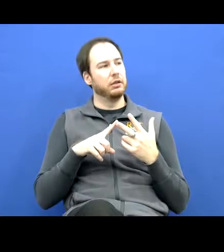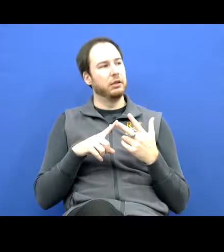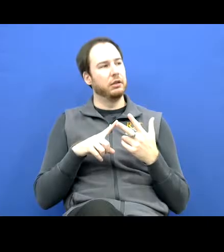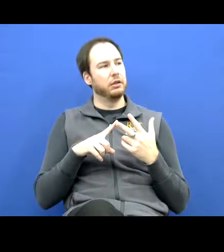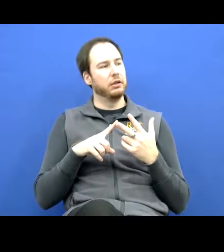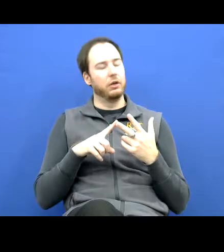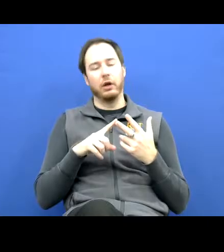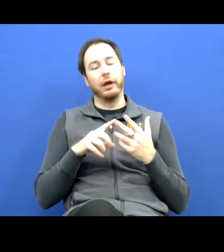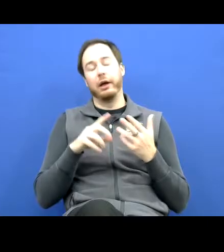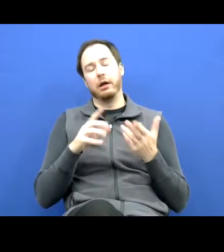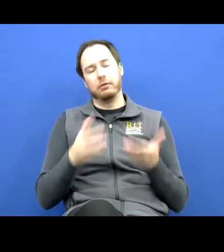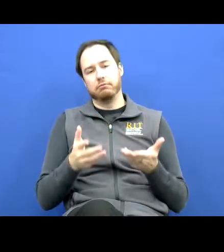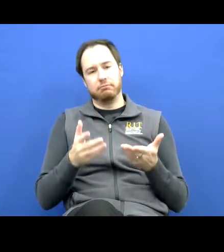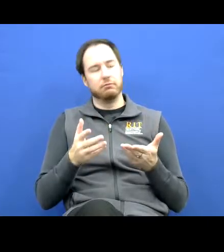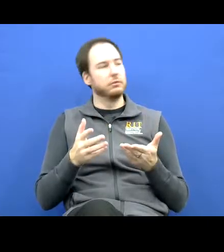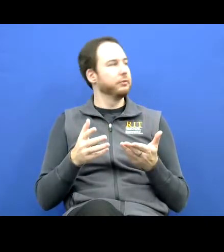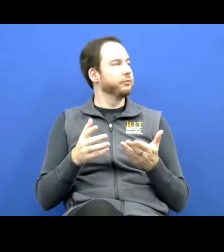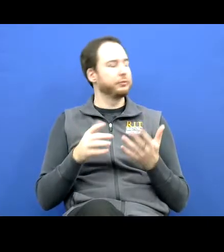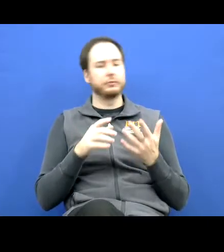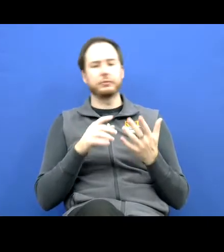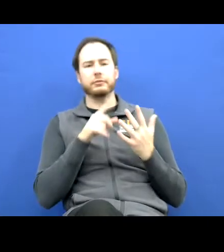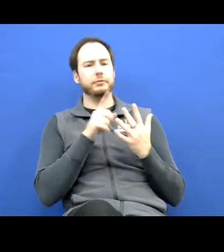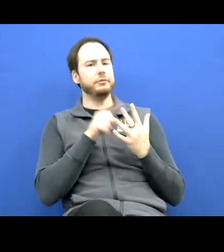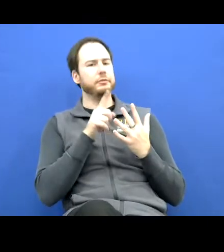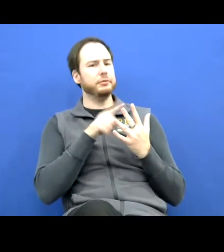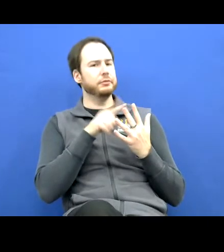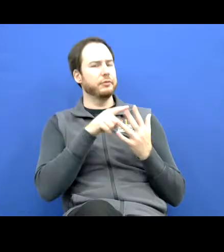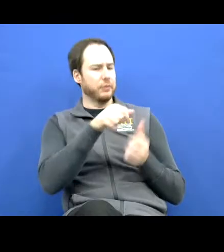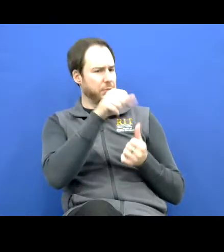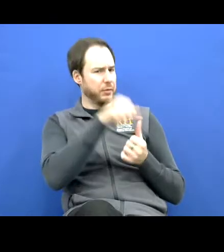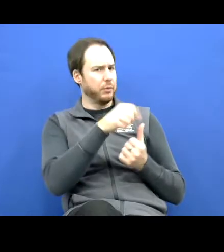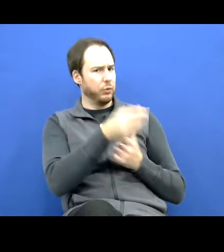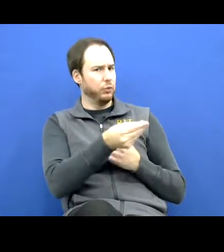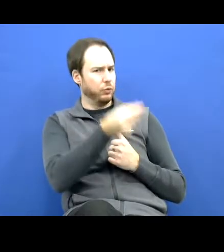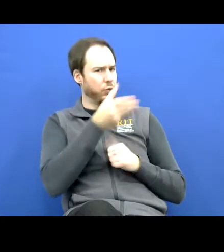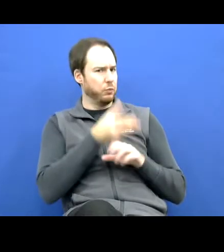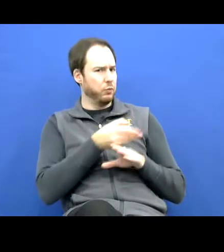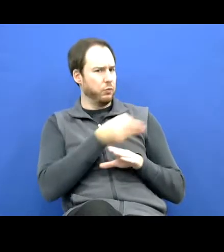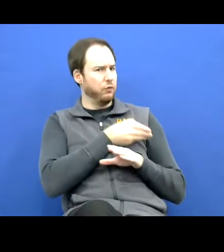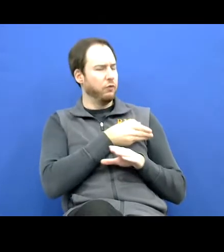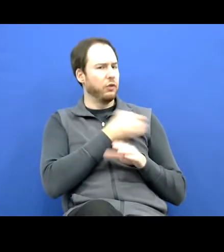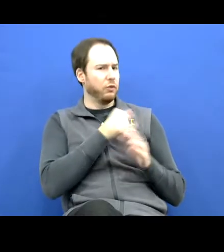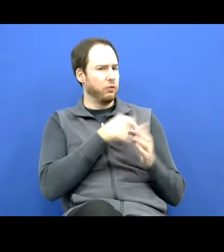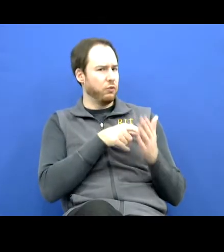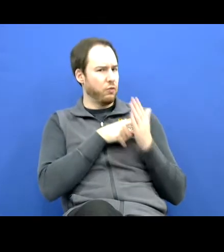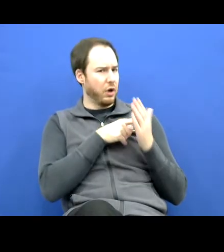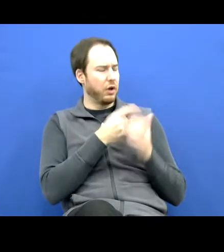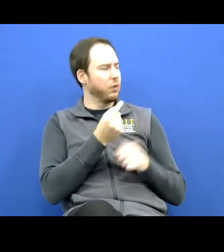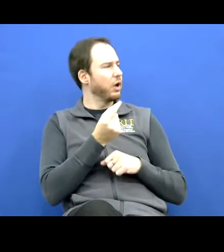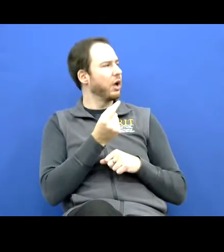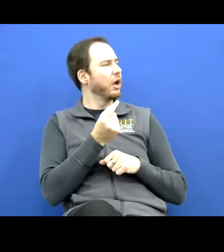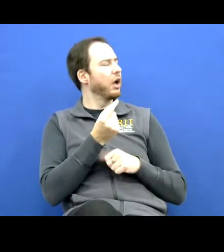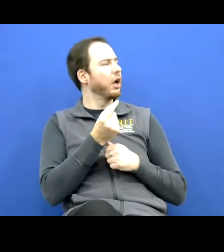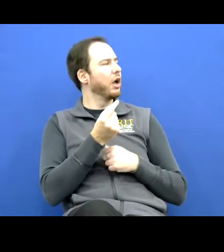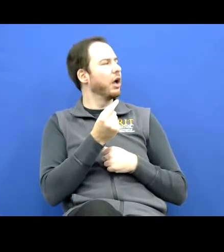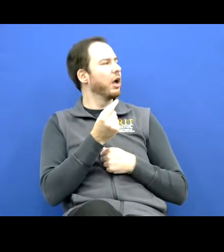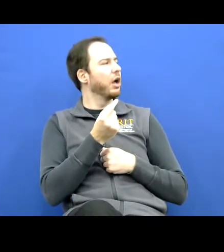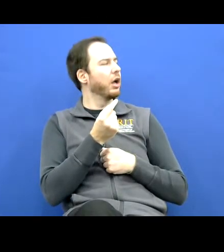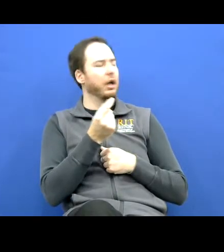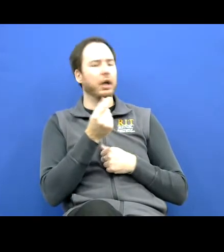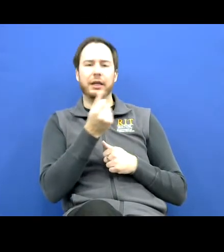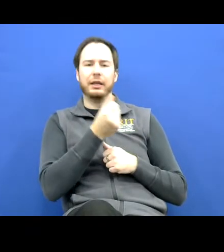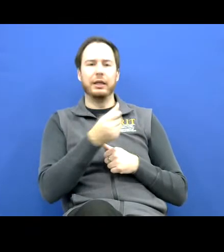unless something. The other thing you had mentioned previously, I believe, is one of the other requirements is that